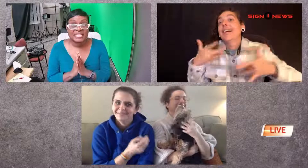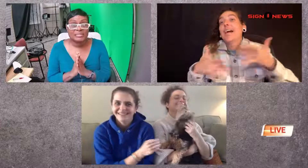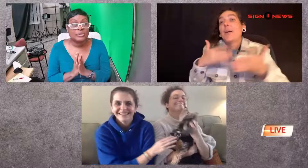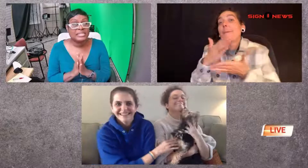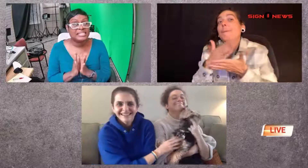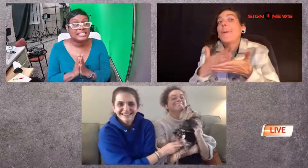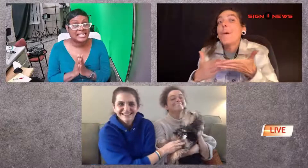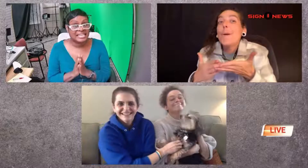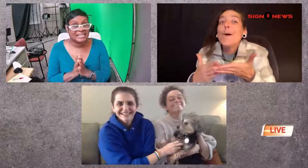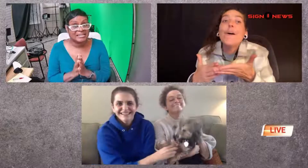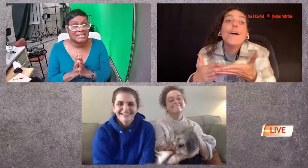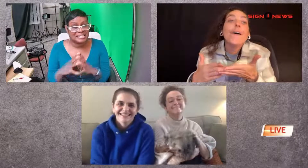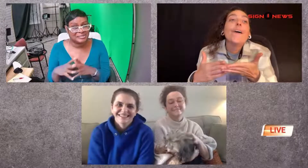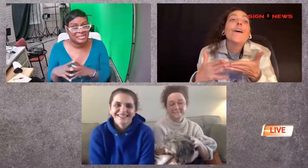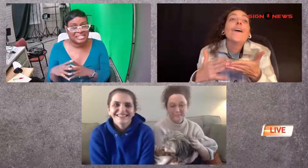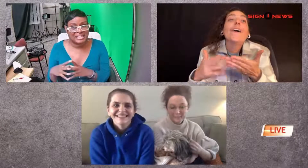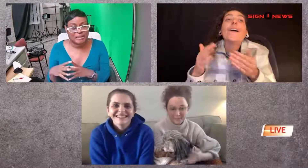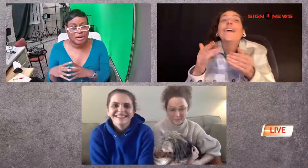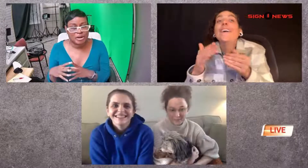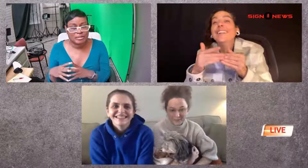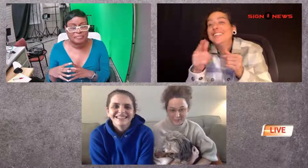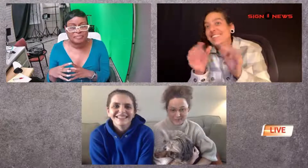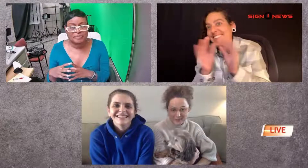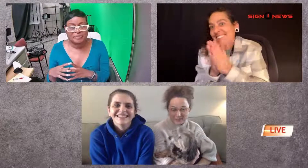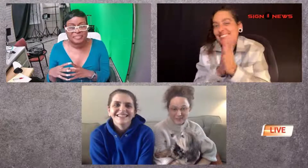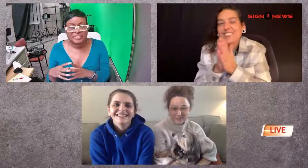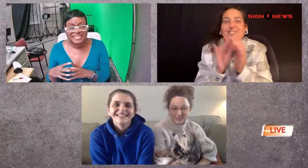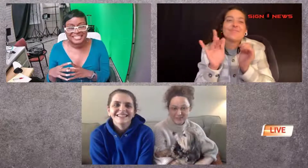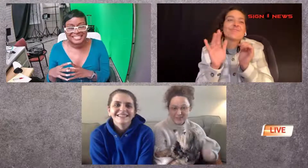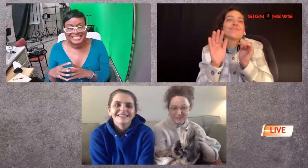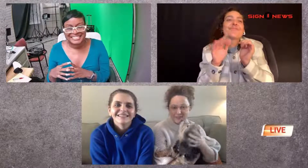guys, I'm really excited. Really exciting part.